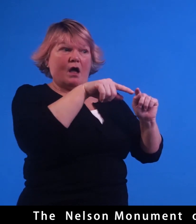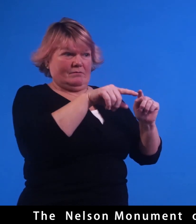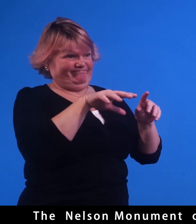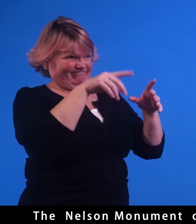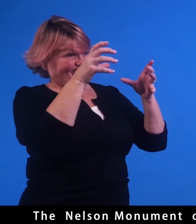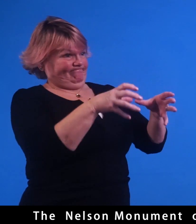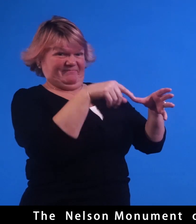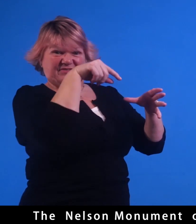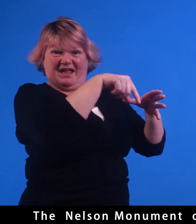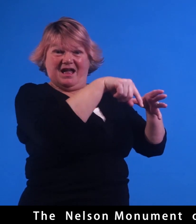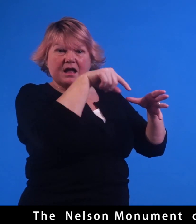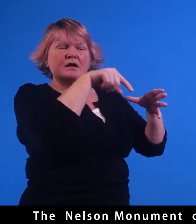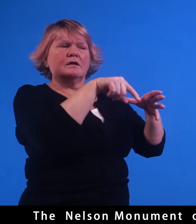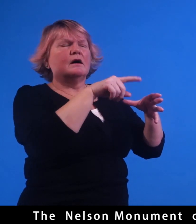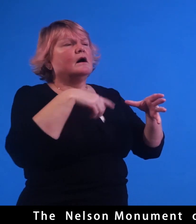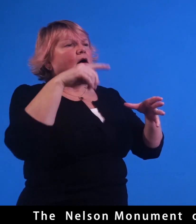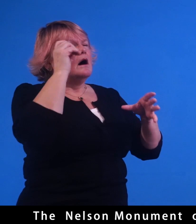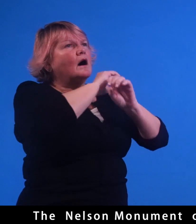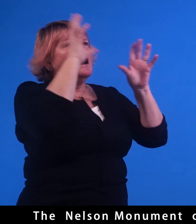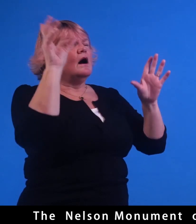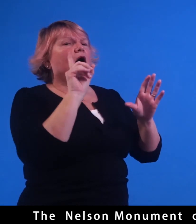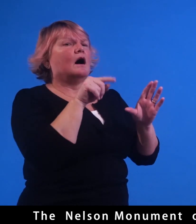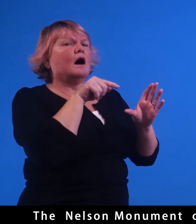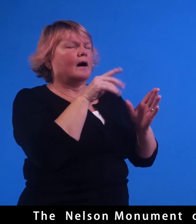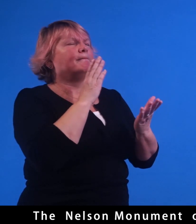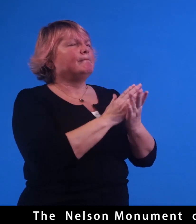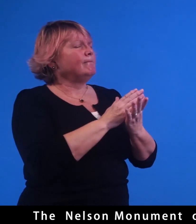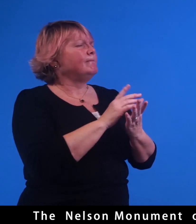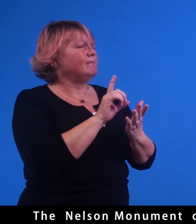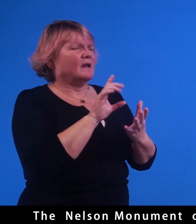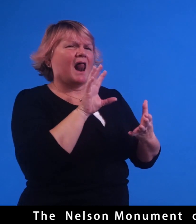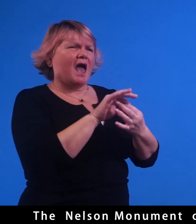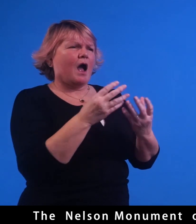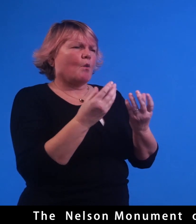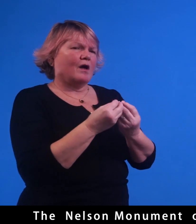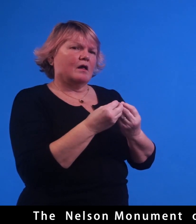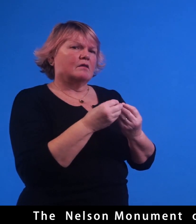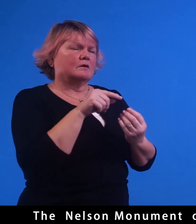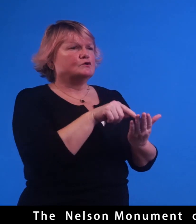area that was once thought to represent Edinburgh as the Athens of the North.